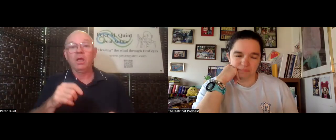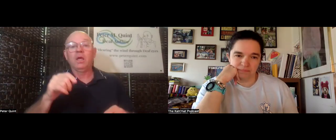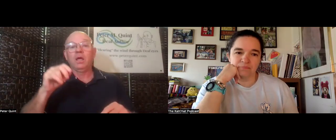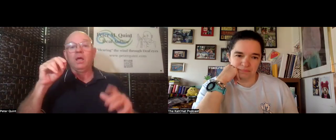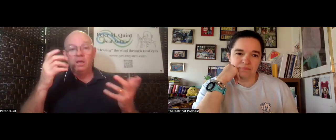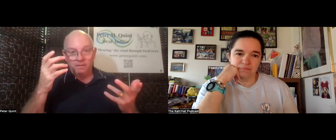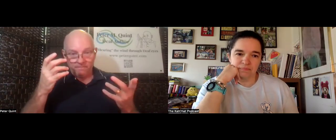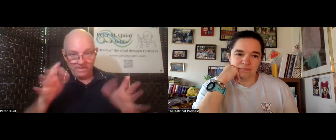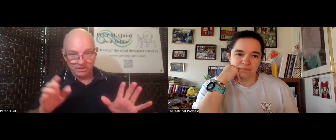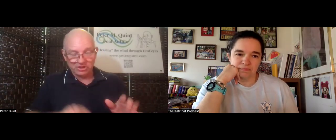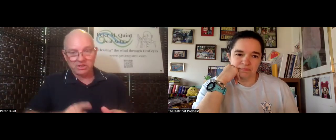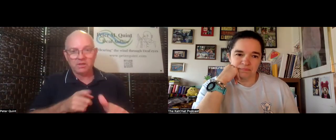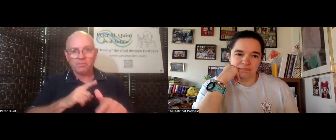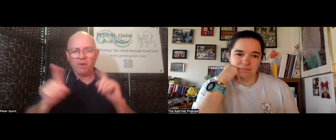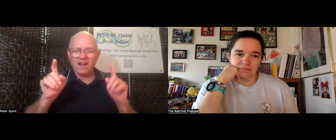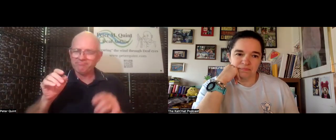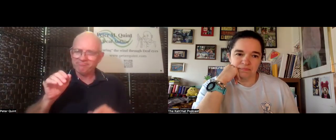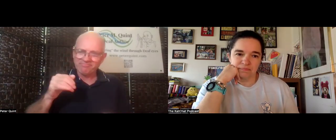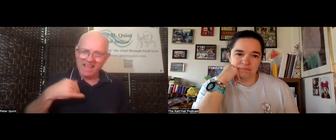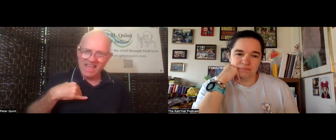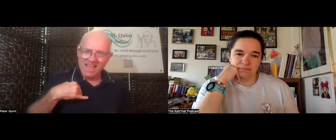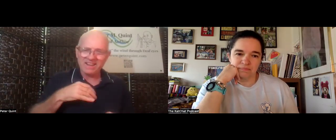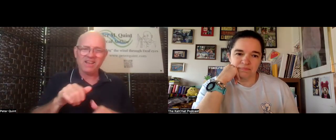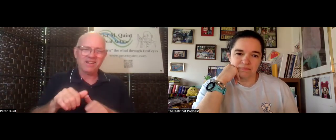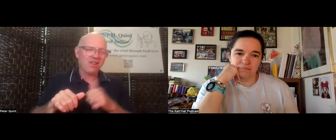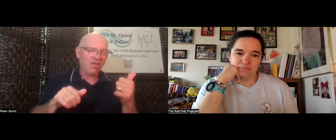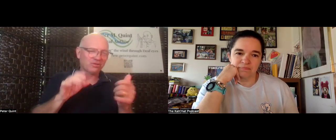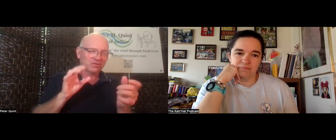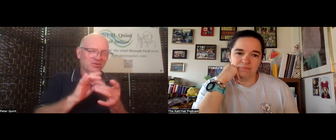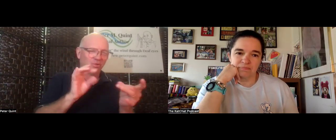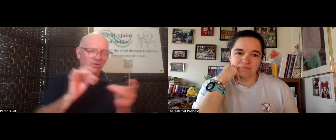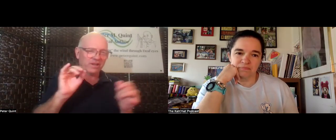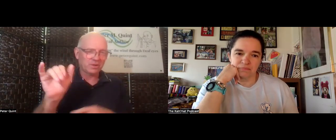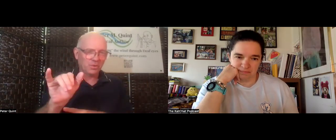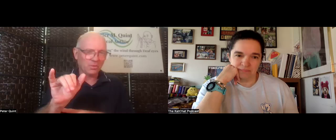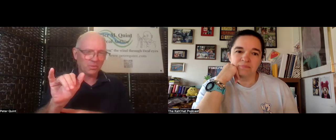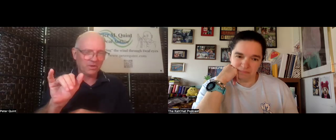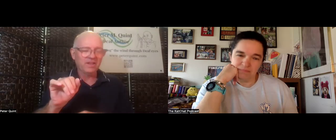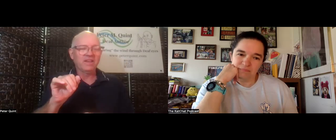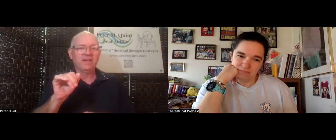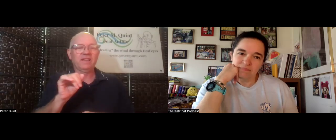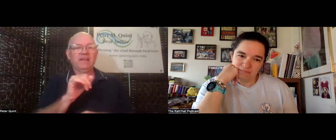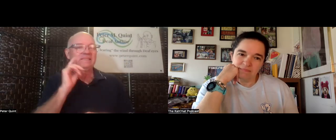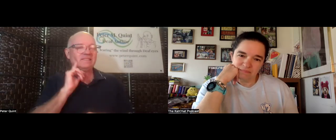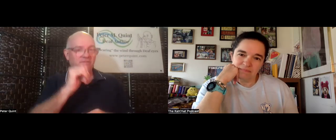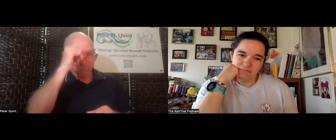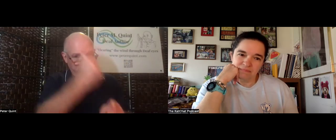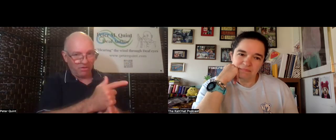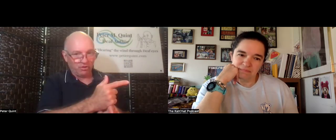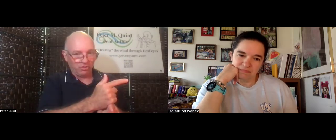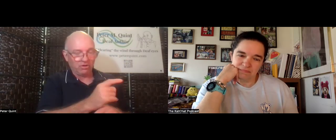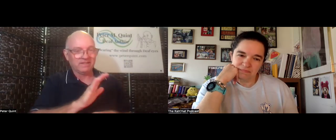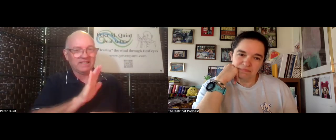2021. Finished. But I had another story too.